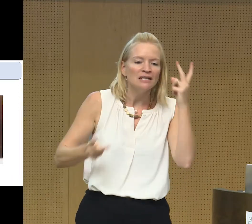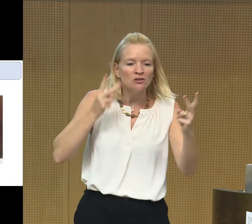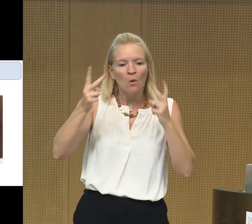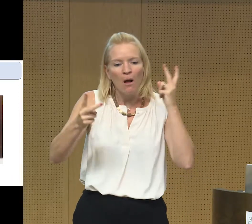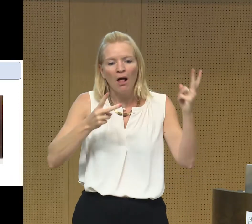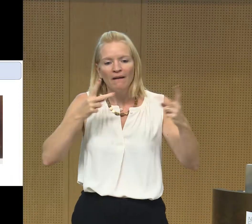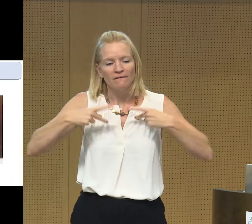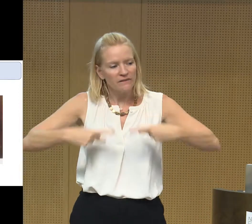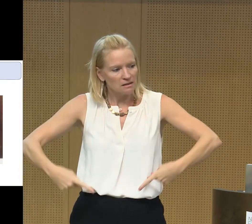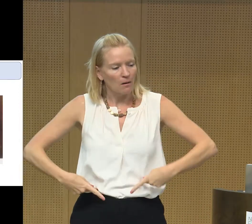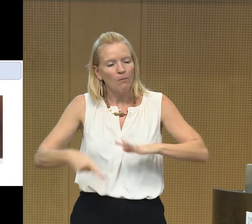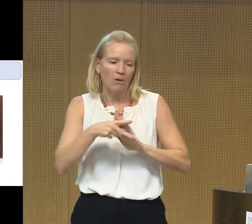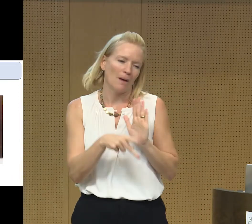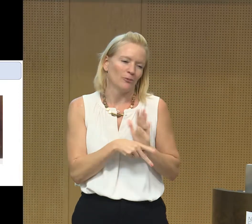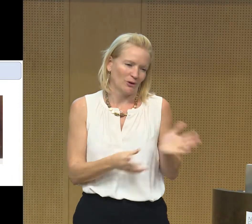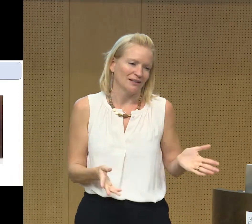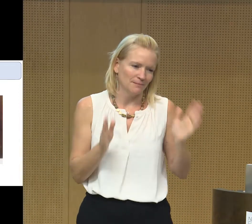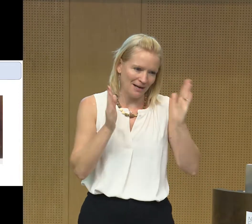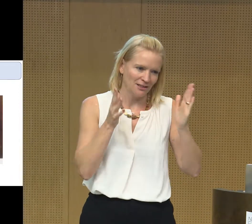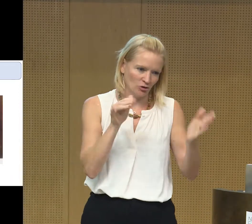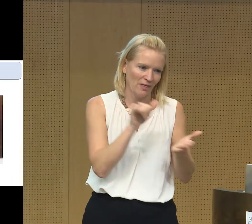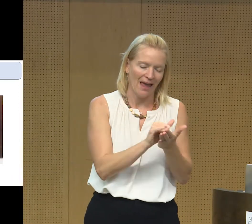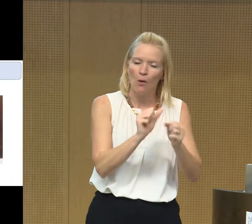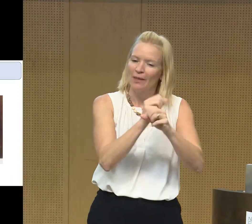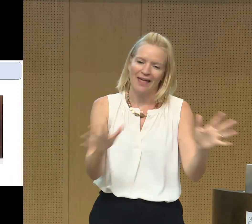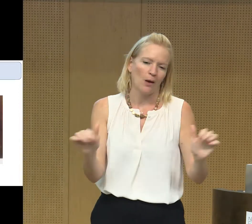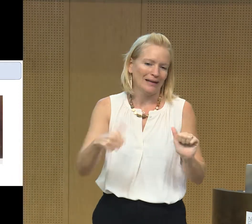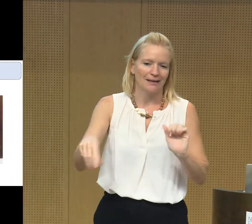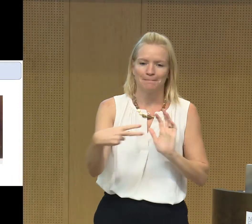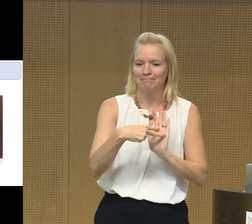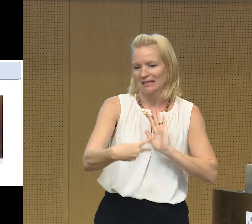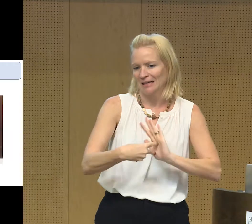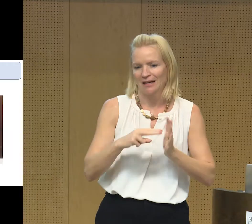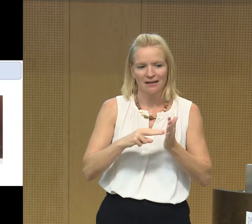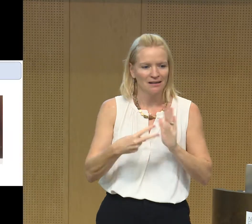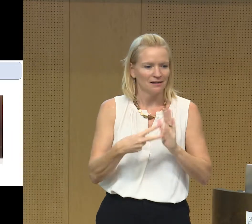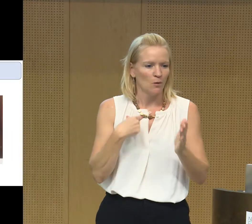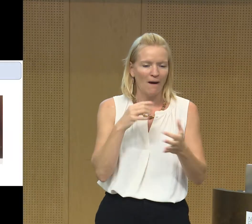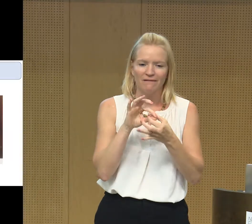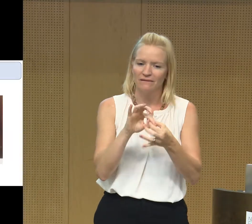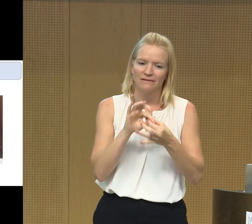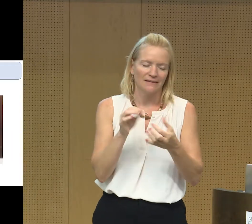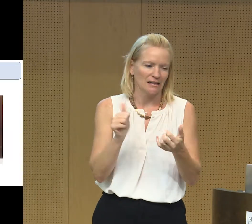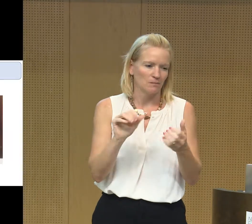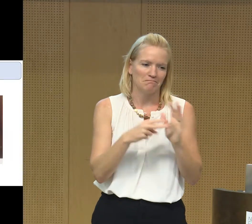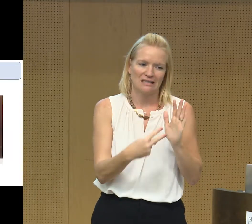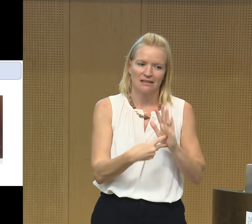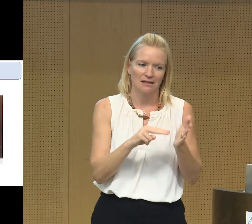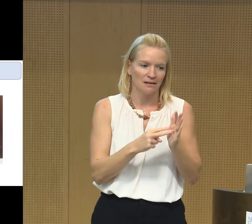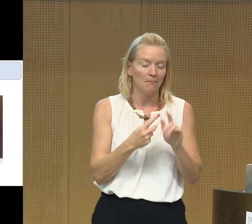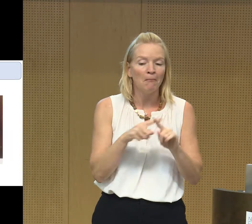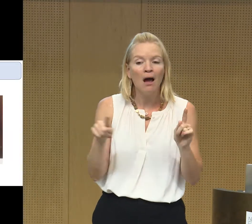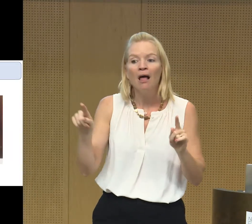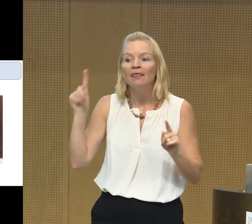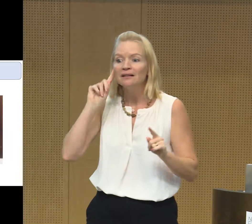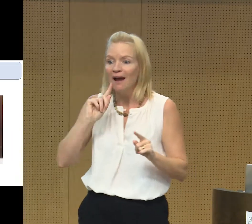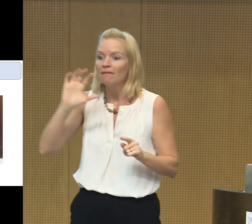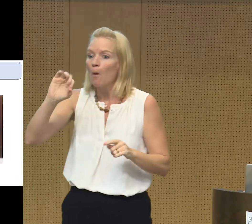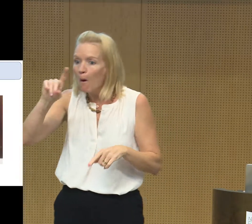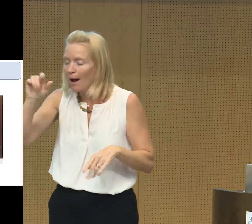So they were looking for visual and physical properties, and without that, they really didn't have any engagement. They didn't understand